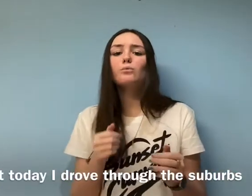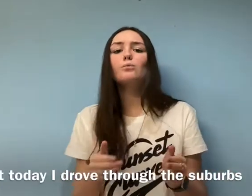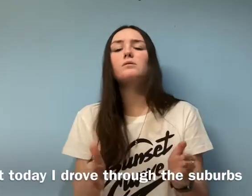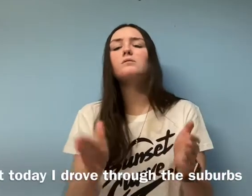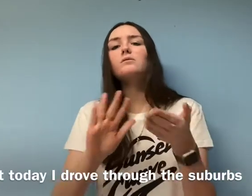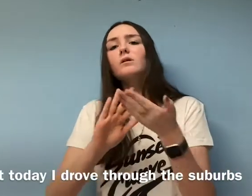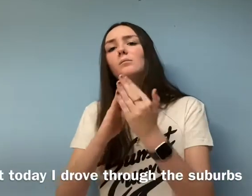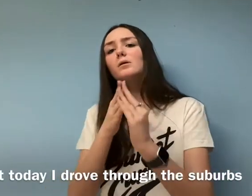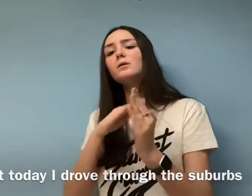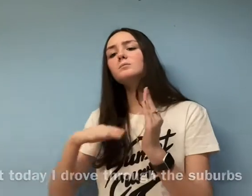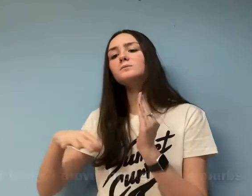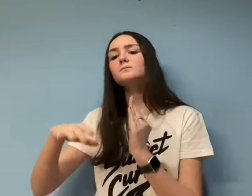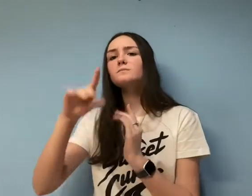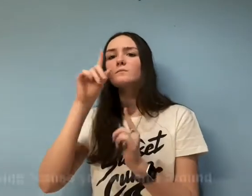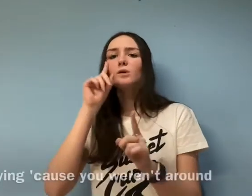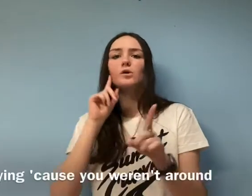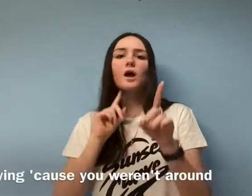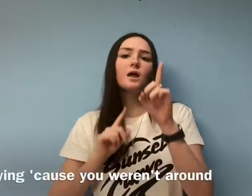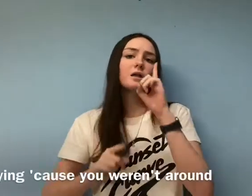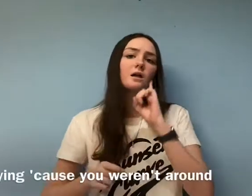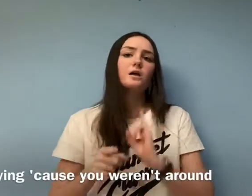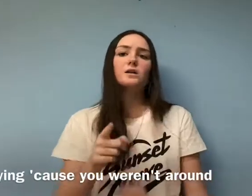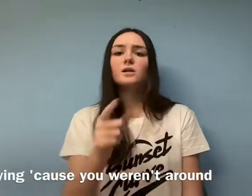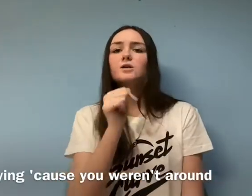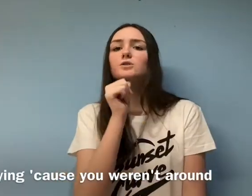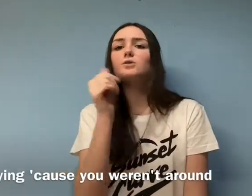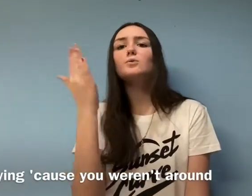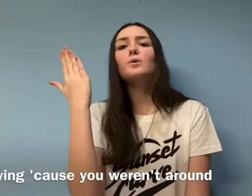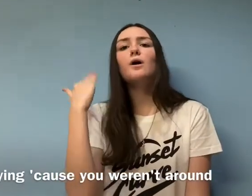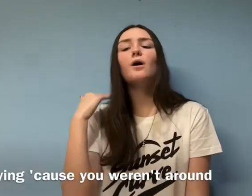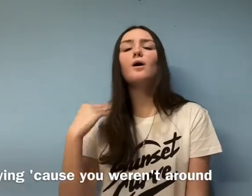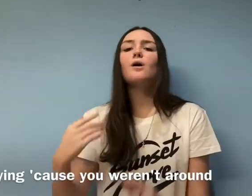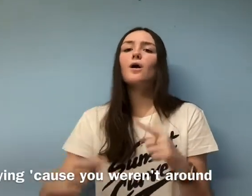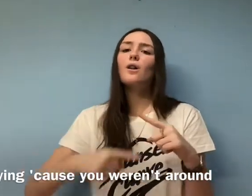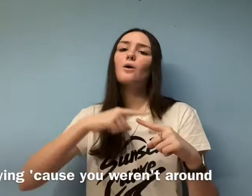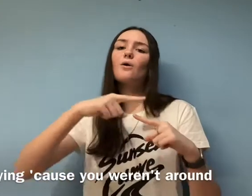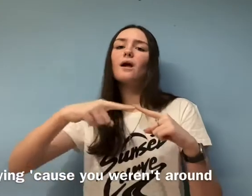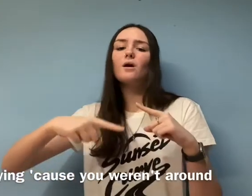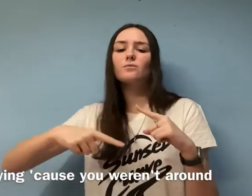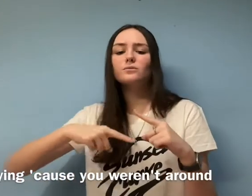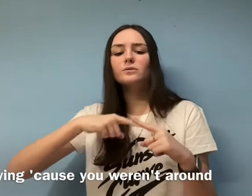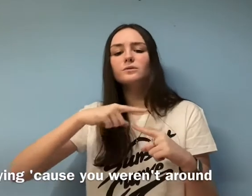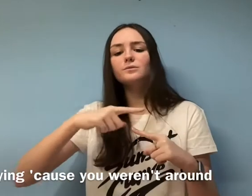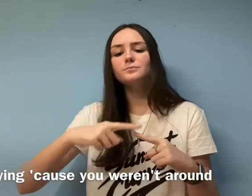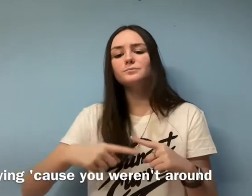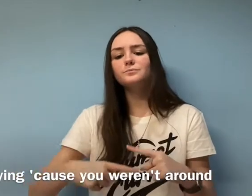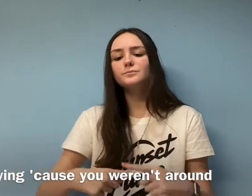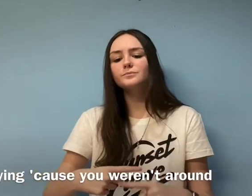the suburbs crying cause you weren't around.